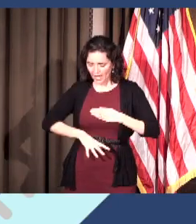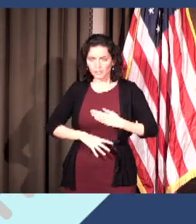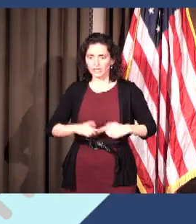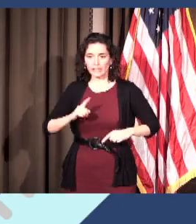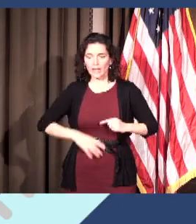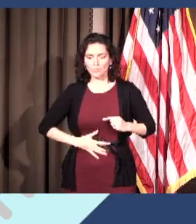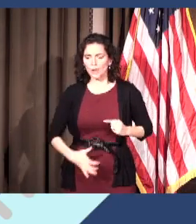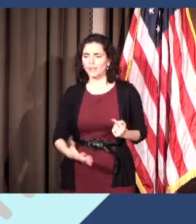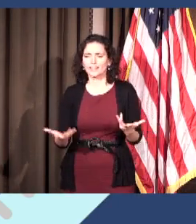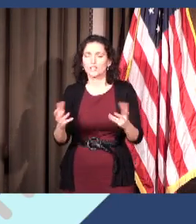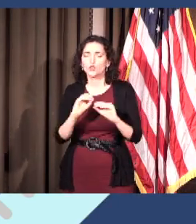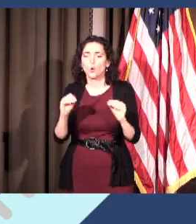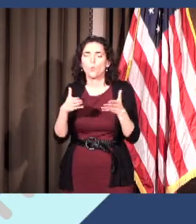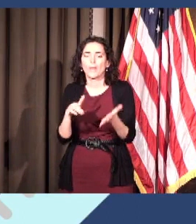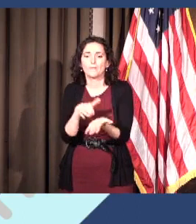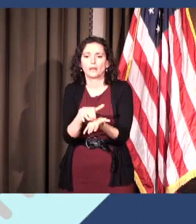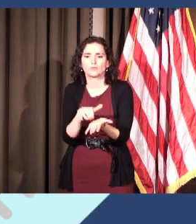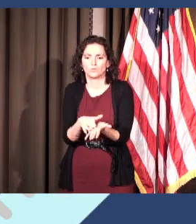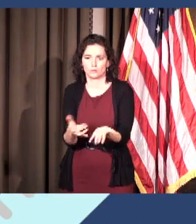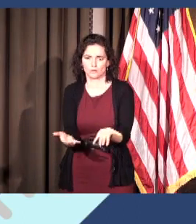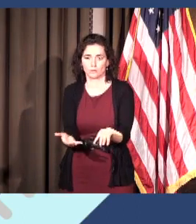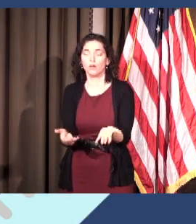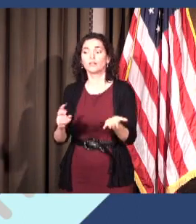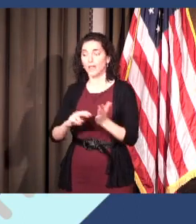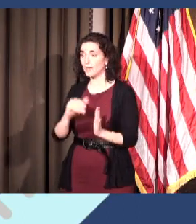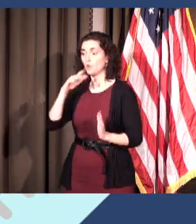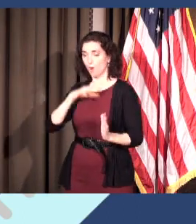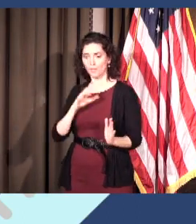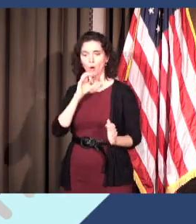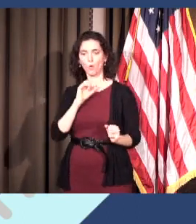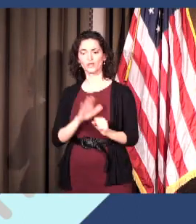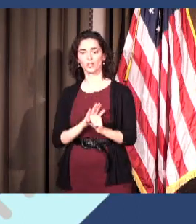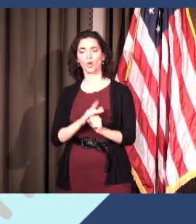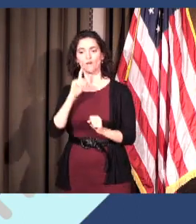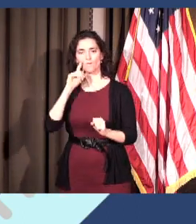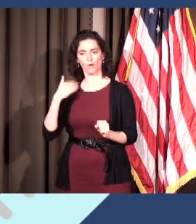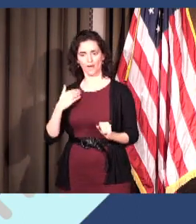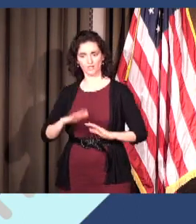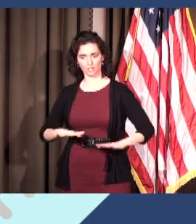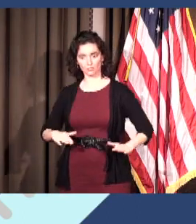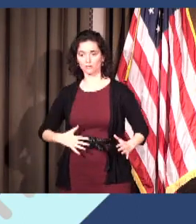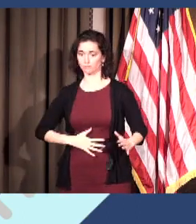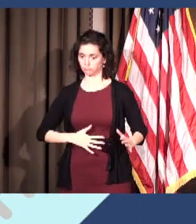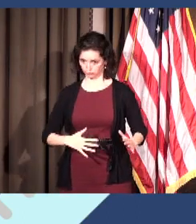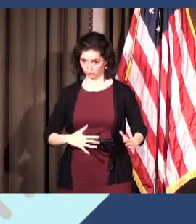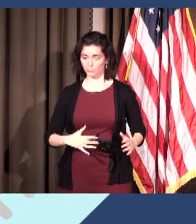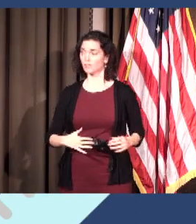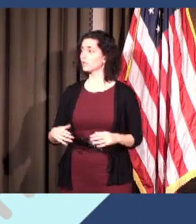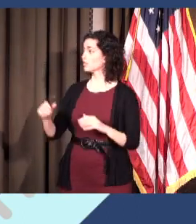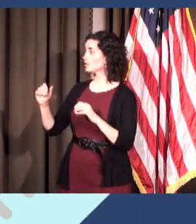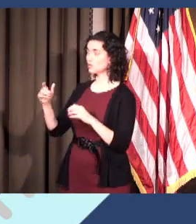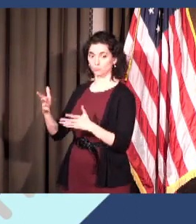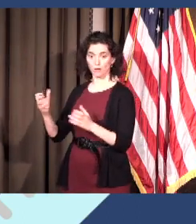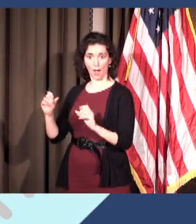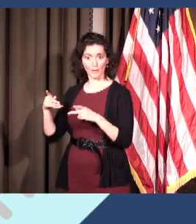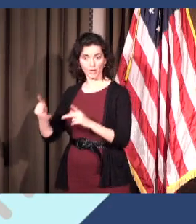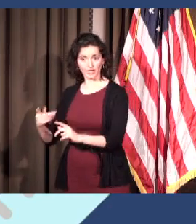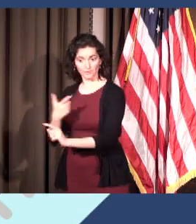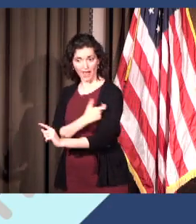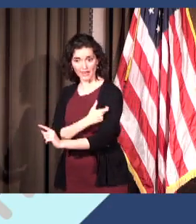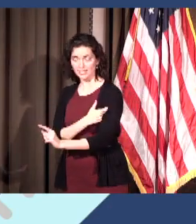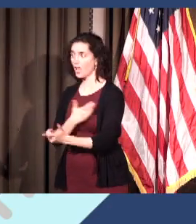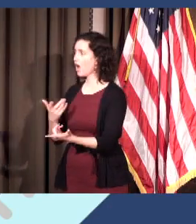someone's fertility. So really, women of childbearing age, if and when they do have the opportunity to get vaccinated, should not pass